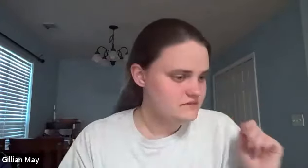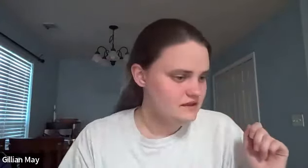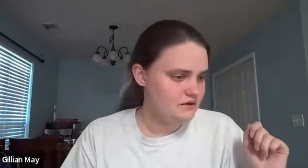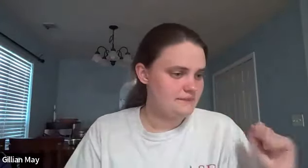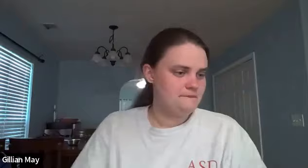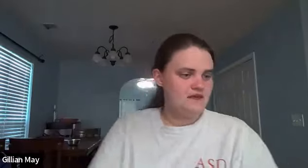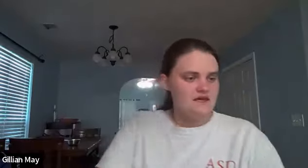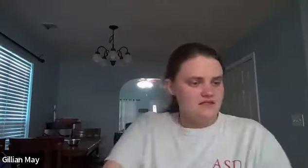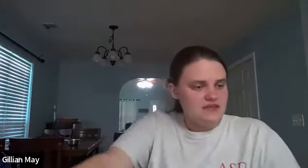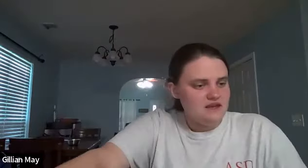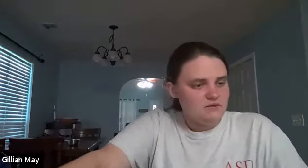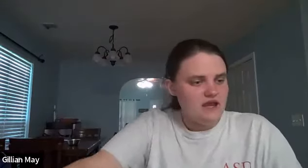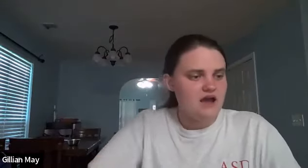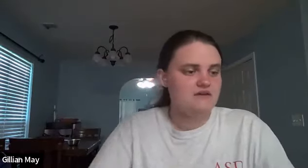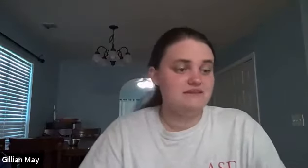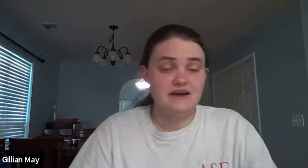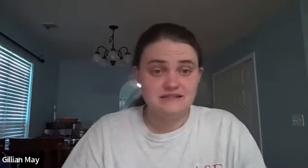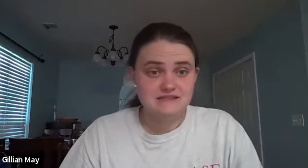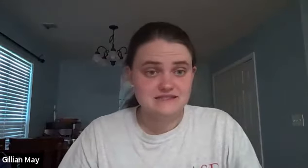All right. Then we have lights,